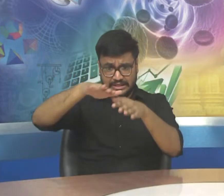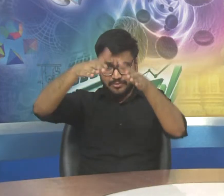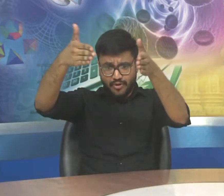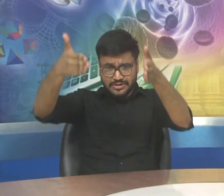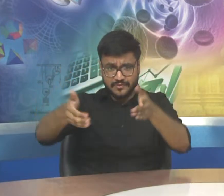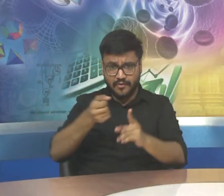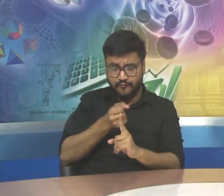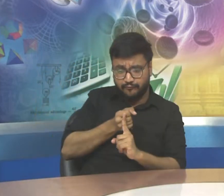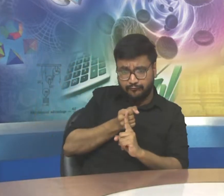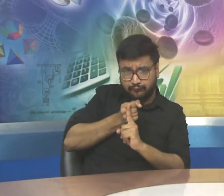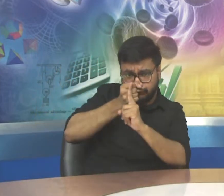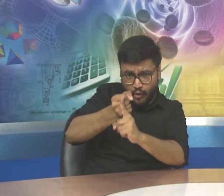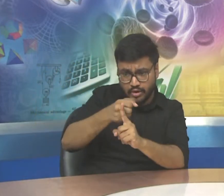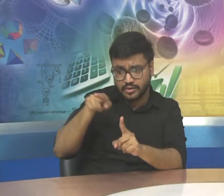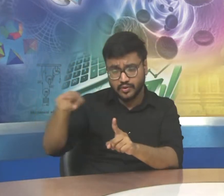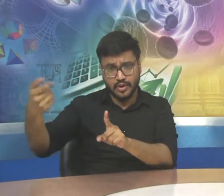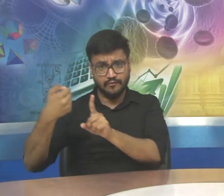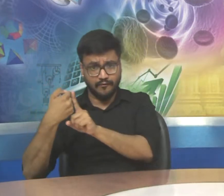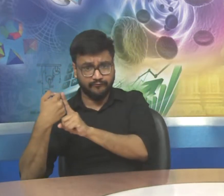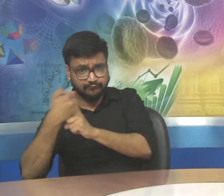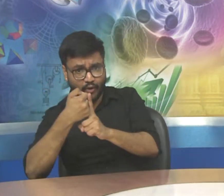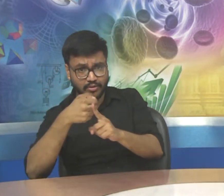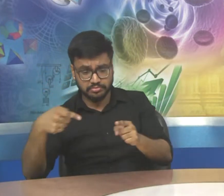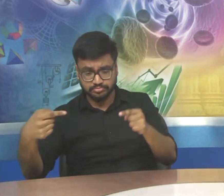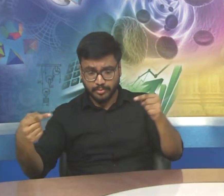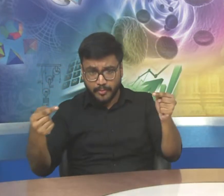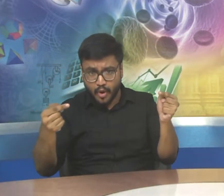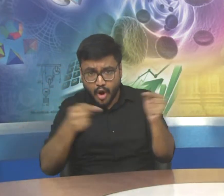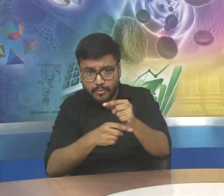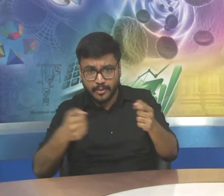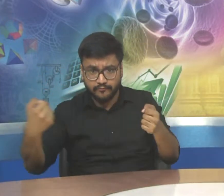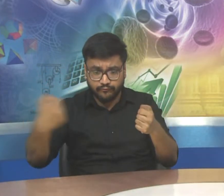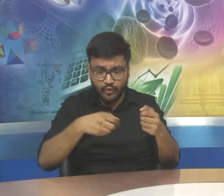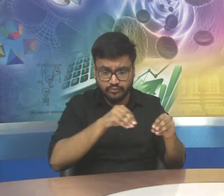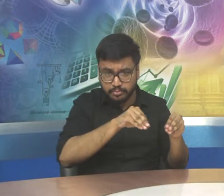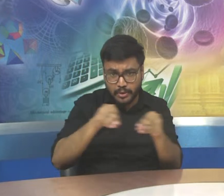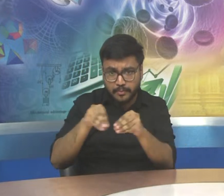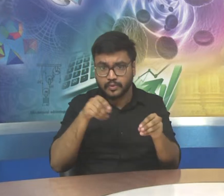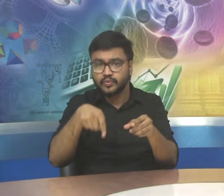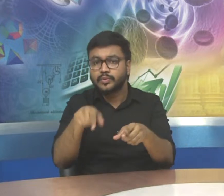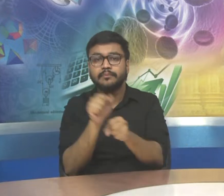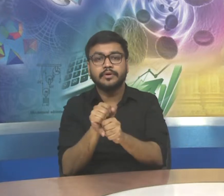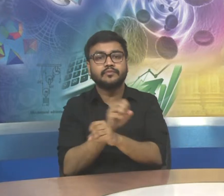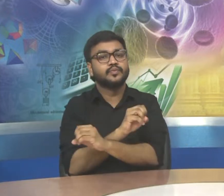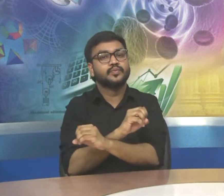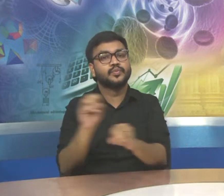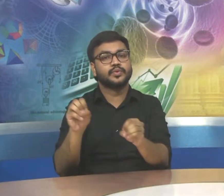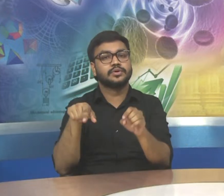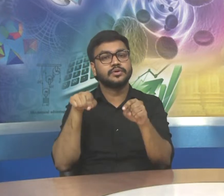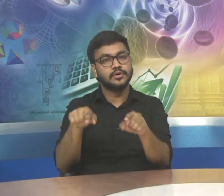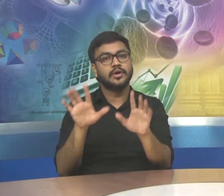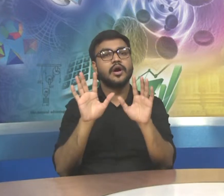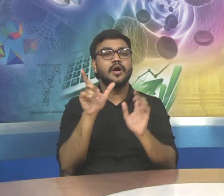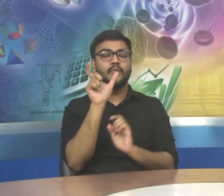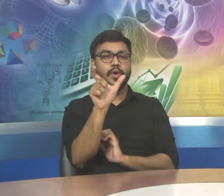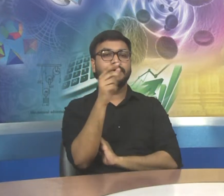In second picture, there are also 2 men who are pushing a box but opposite